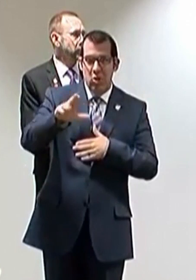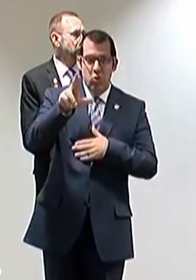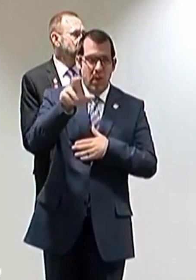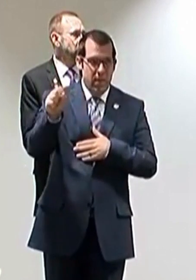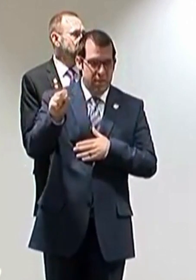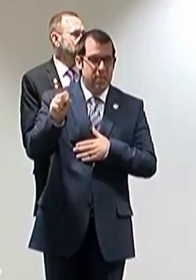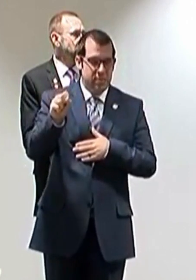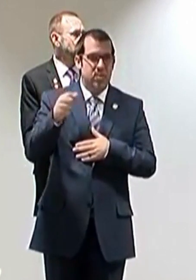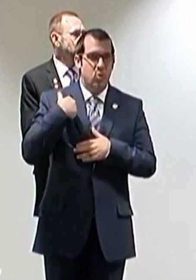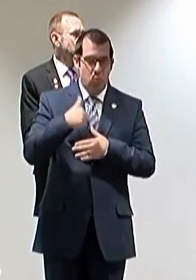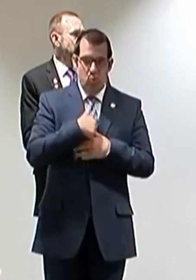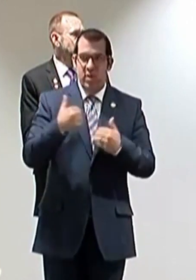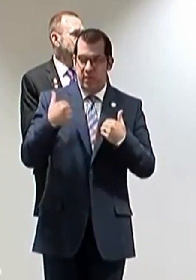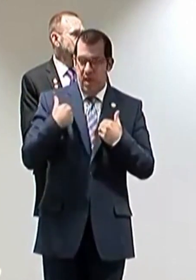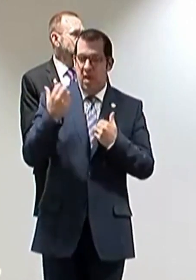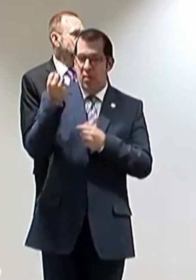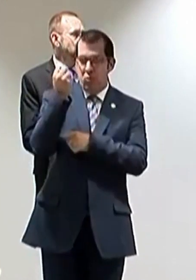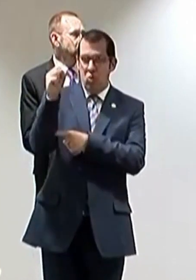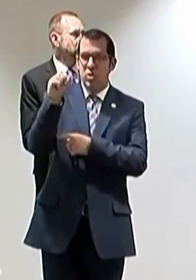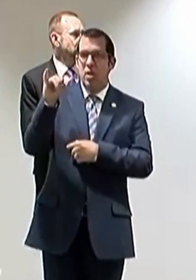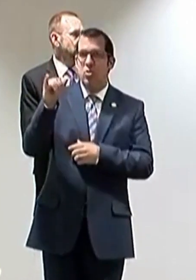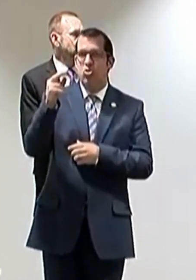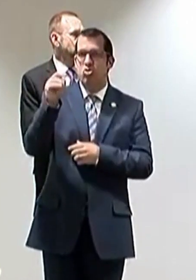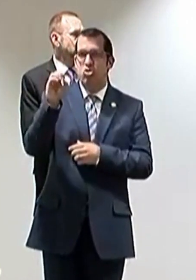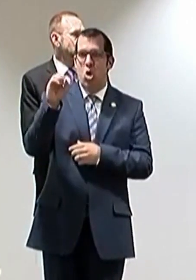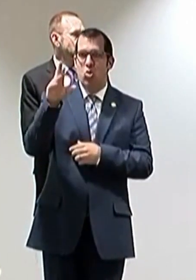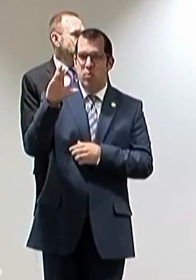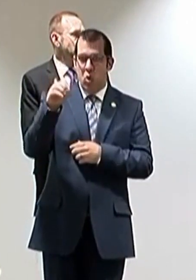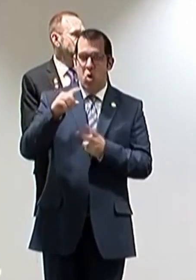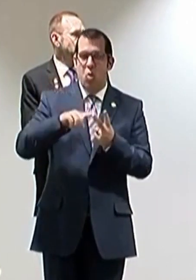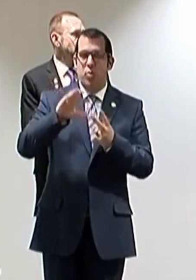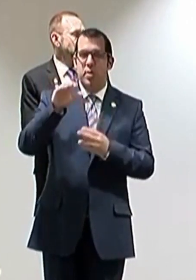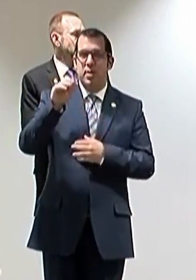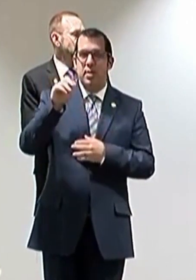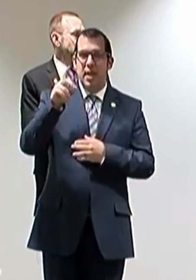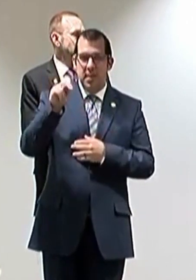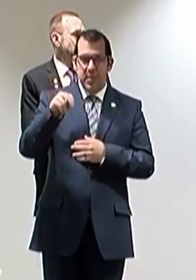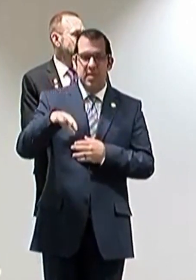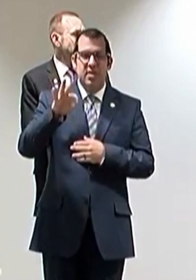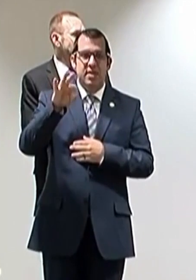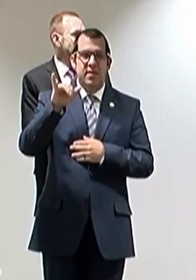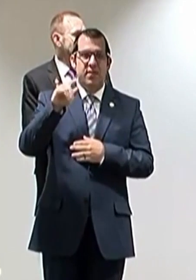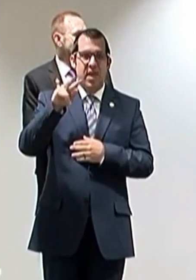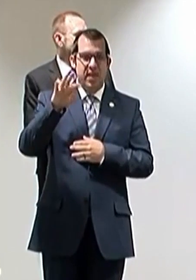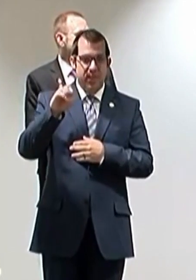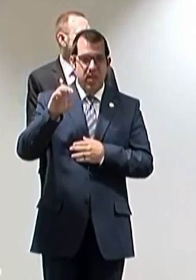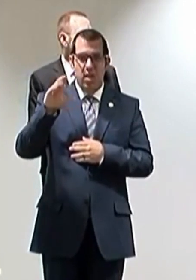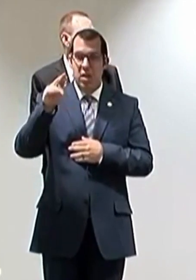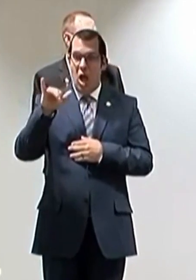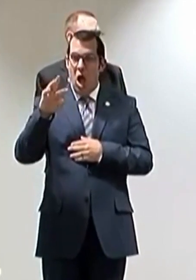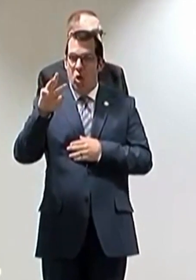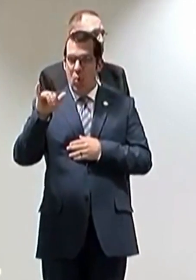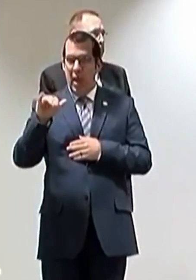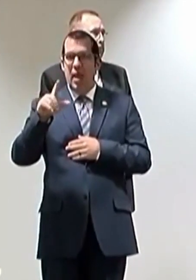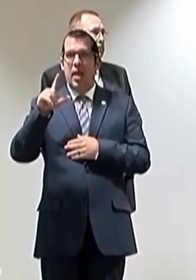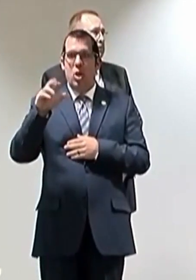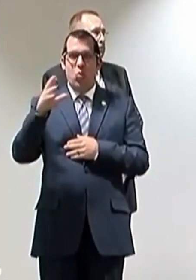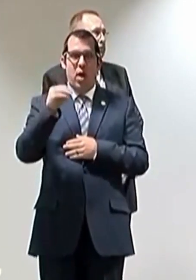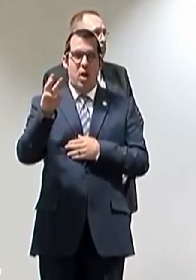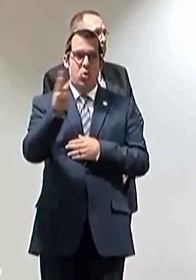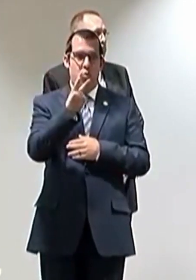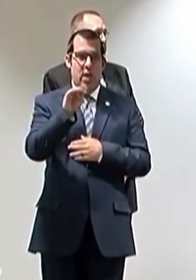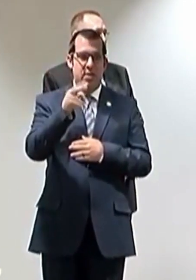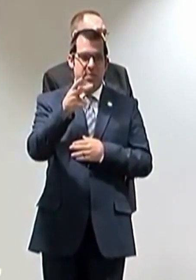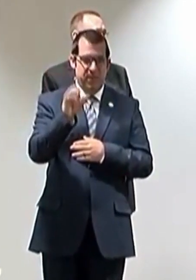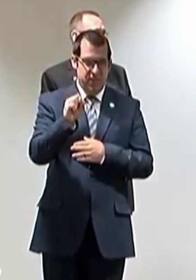know we have had protests in Jonesboro, Camden, Fayetteville, Russellville, Conway, Little Rock, and West Memphis.